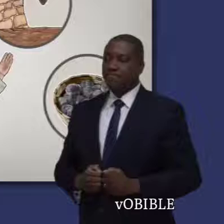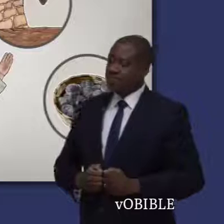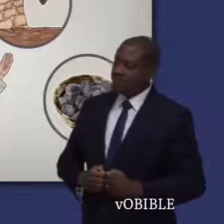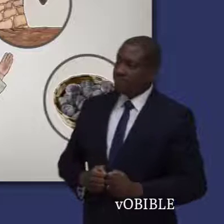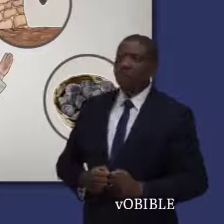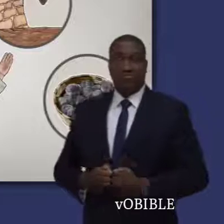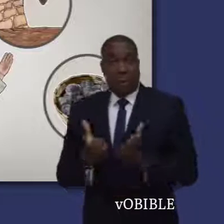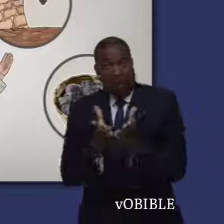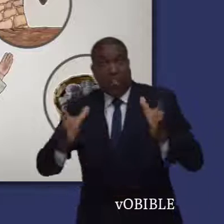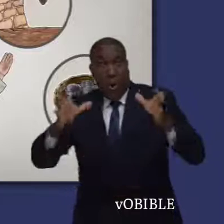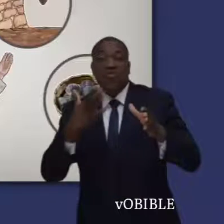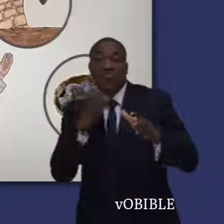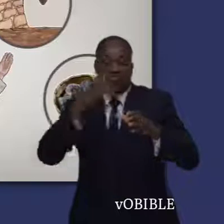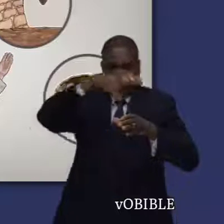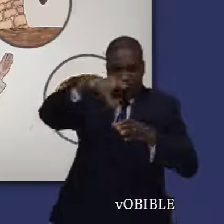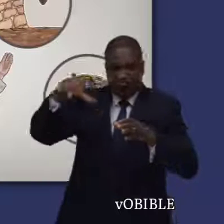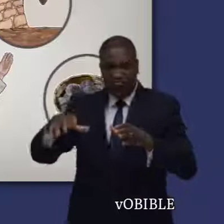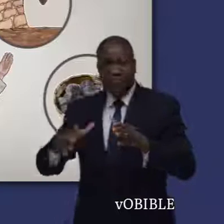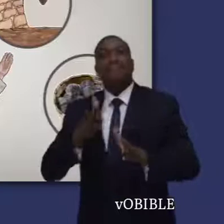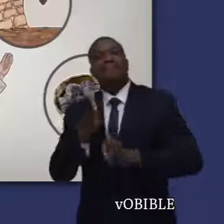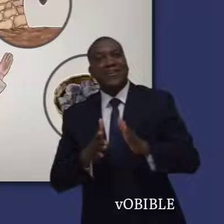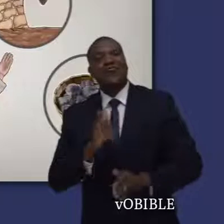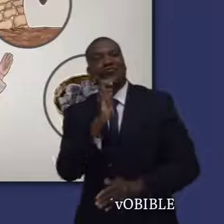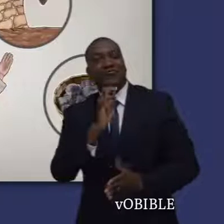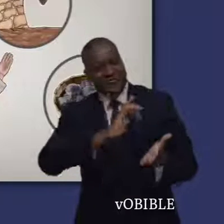summer fruit signifies that Israel's end is near.